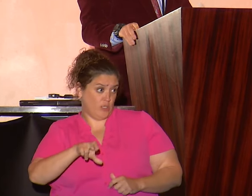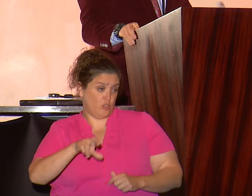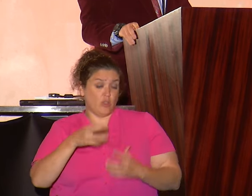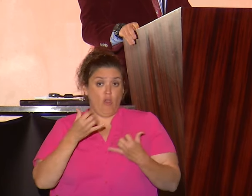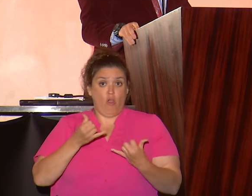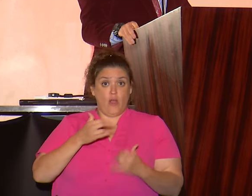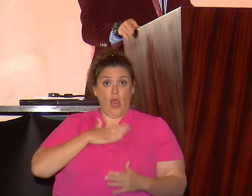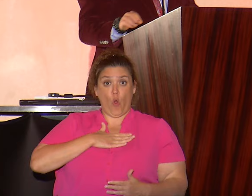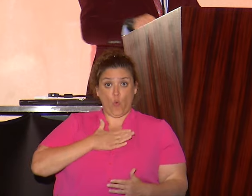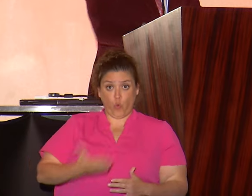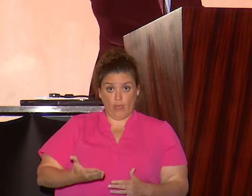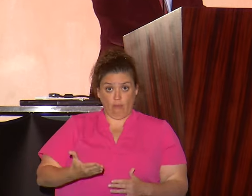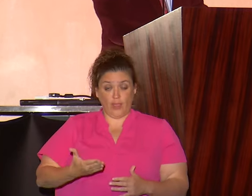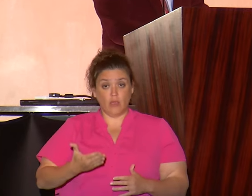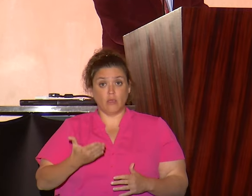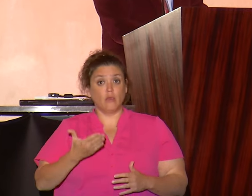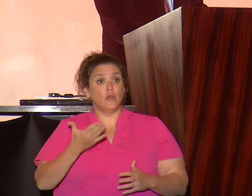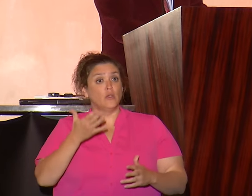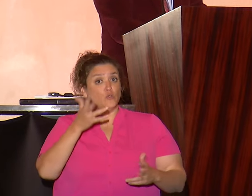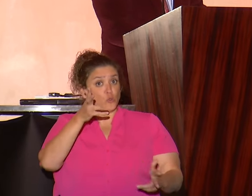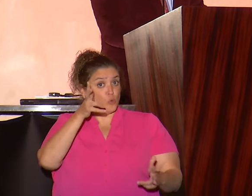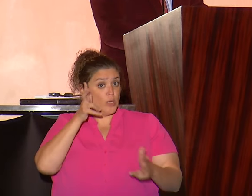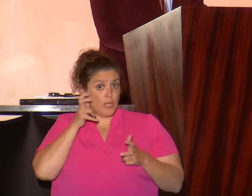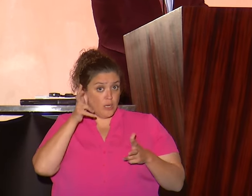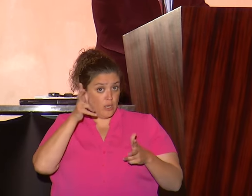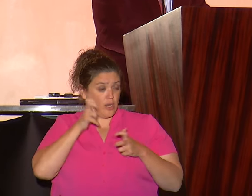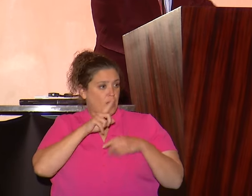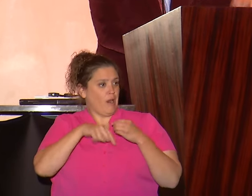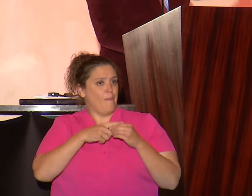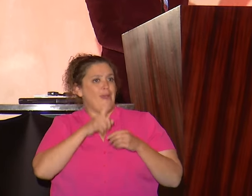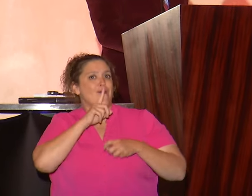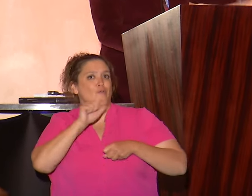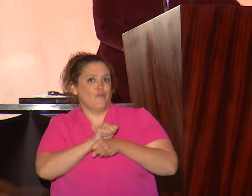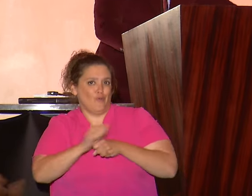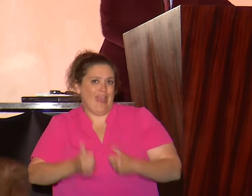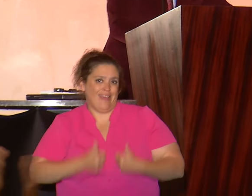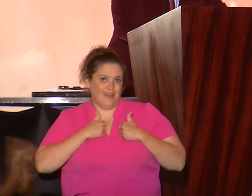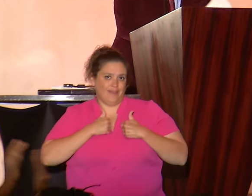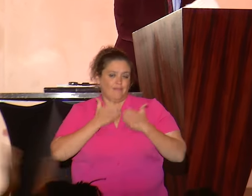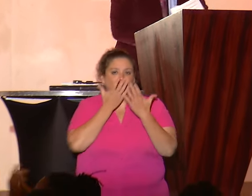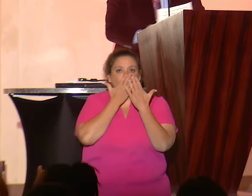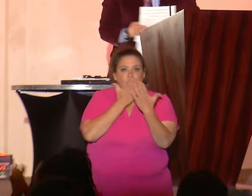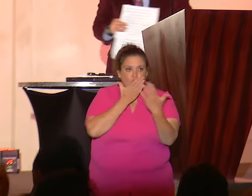now willing to hear about reality. Thank you. Thank you.